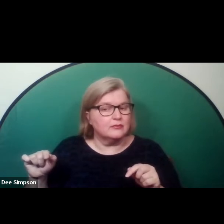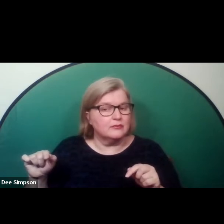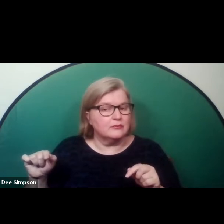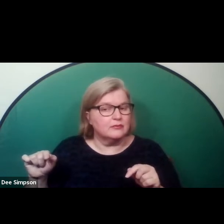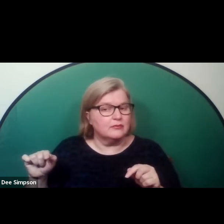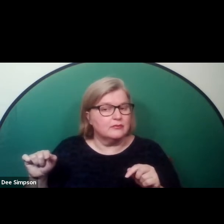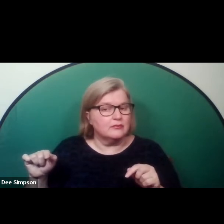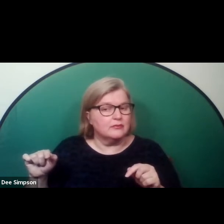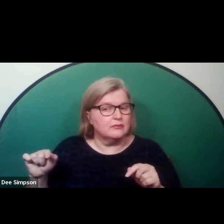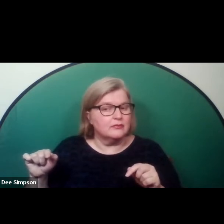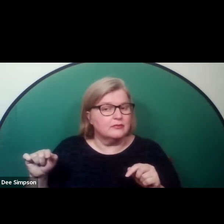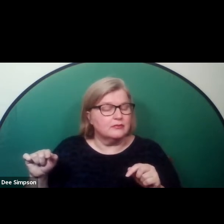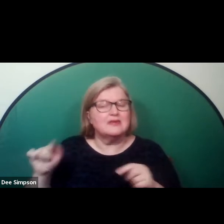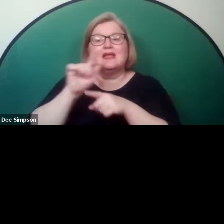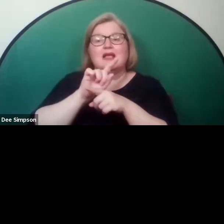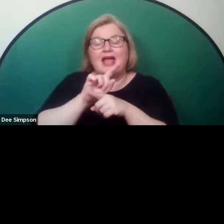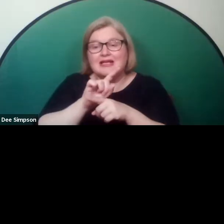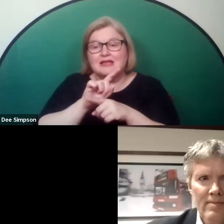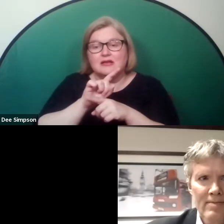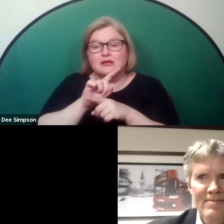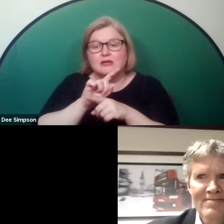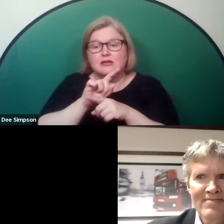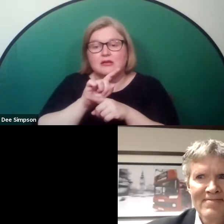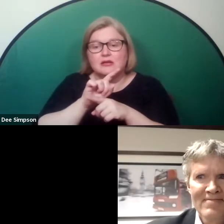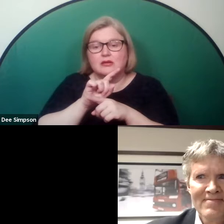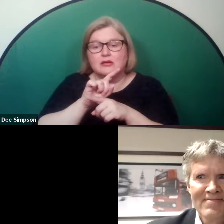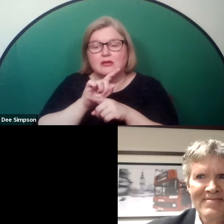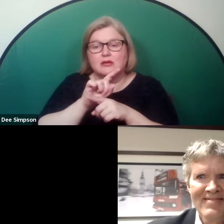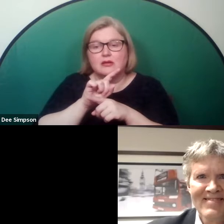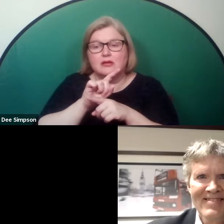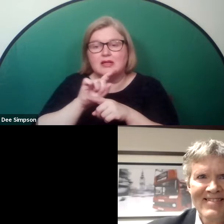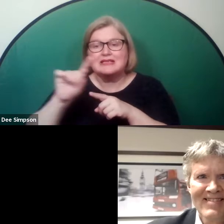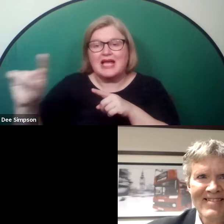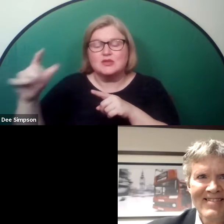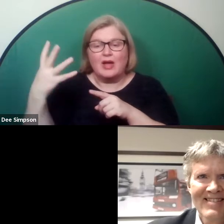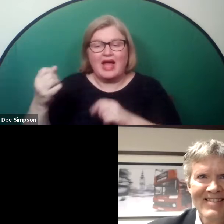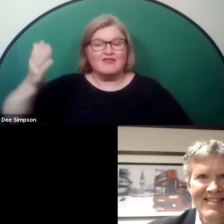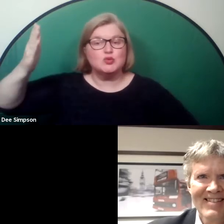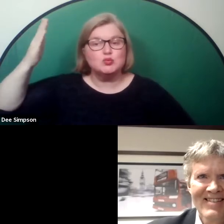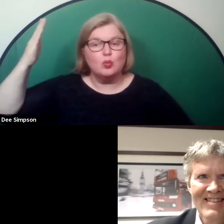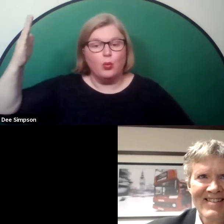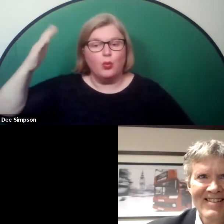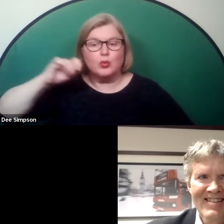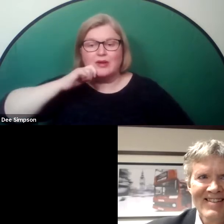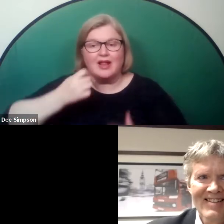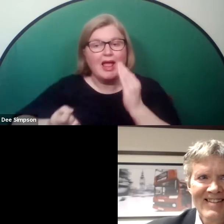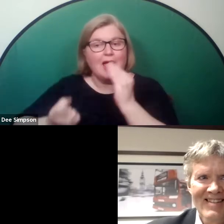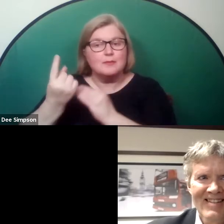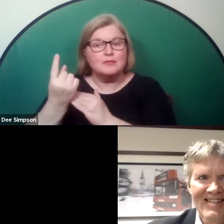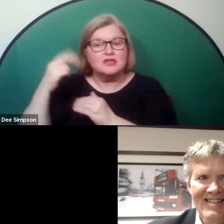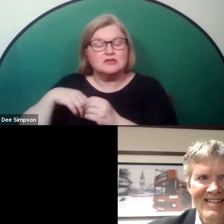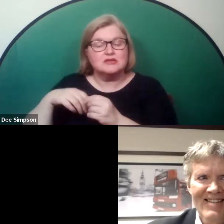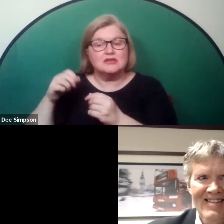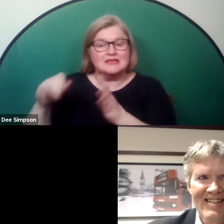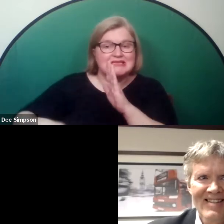speaker is Lloyd Wright, who's a senior urban development specialist